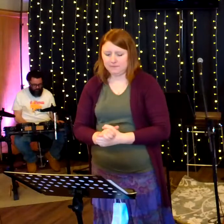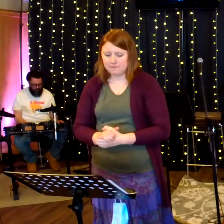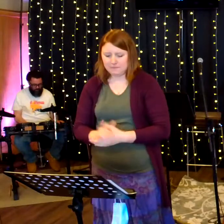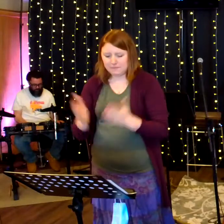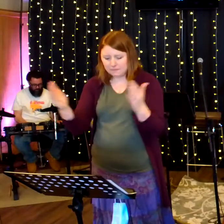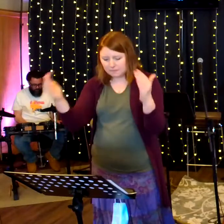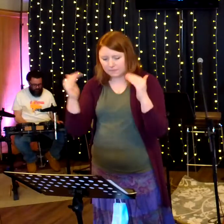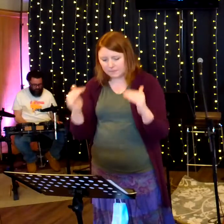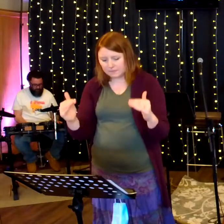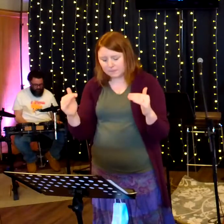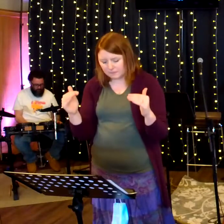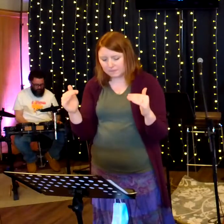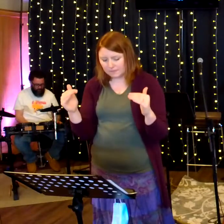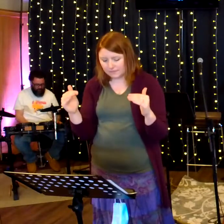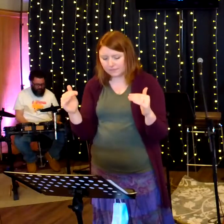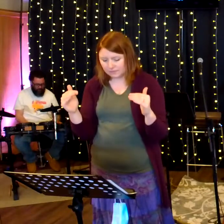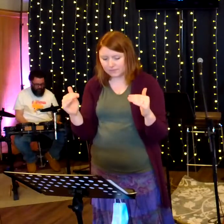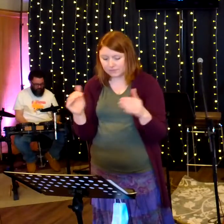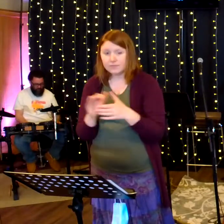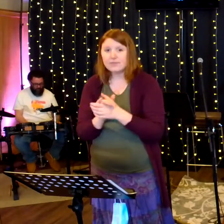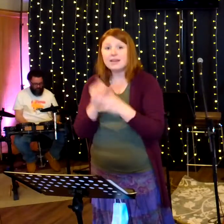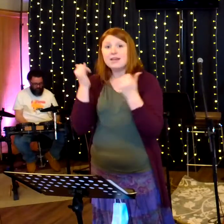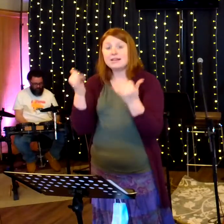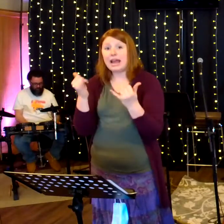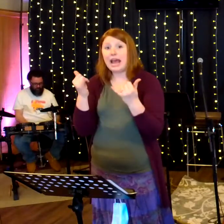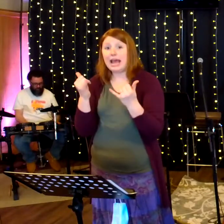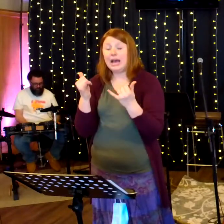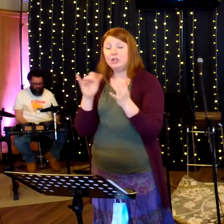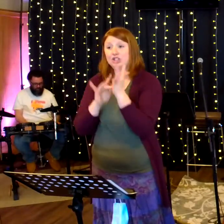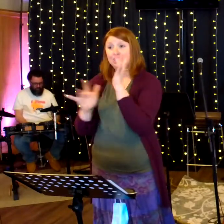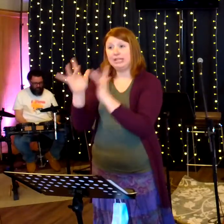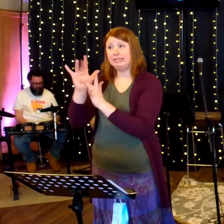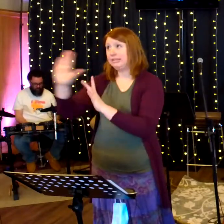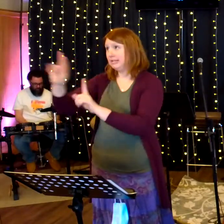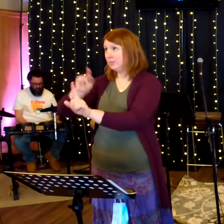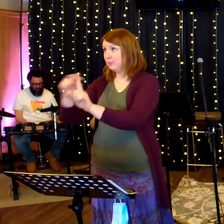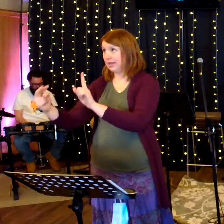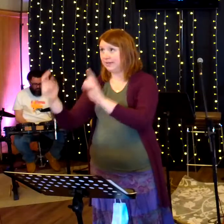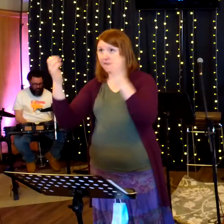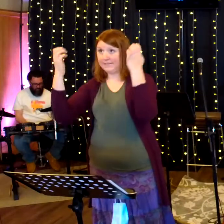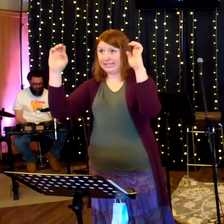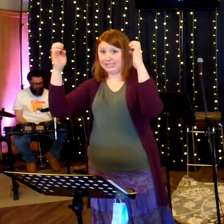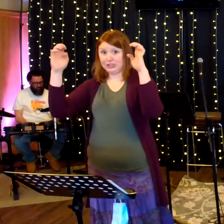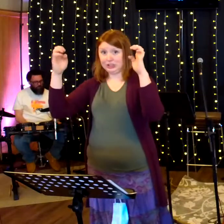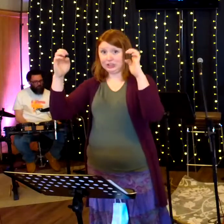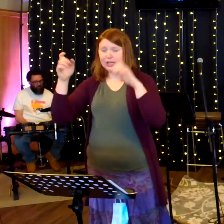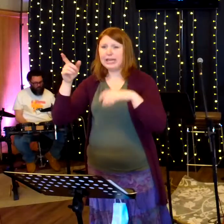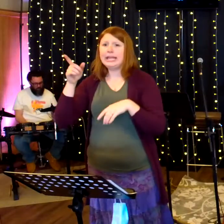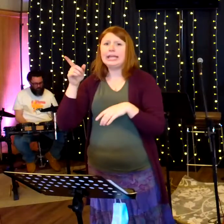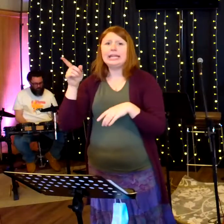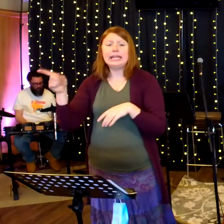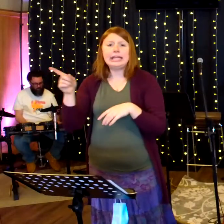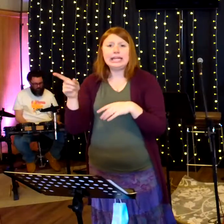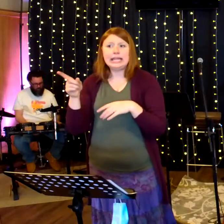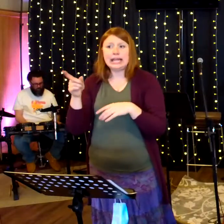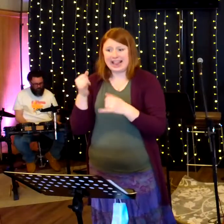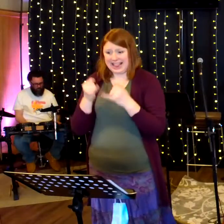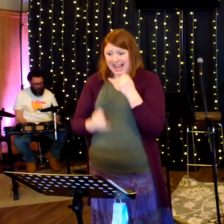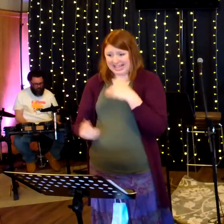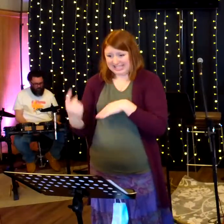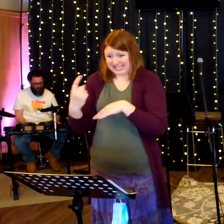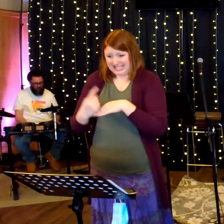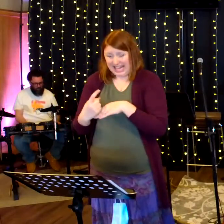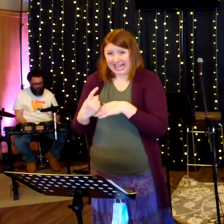second thing we're going to take a look at when we look at the Easter story from Jesus' vantage point is that he spent his last